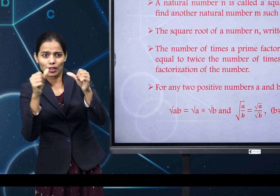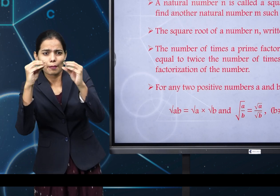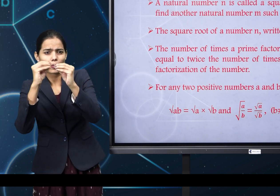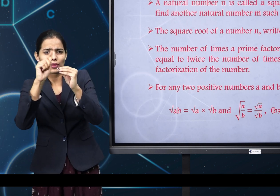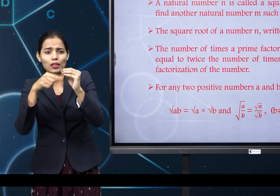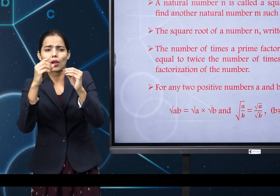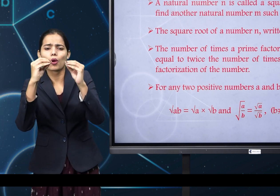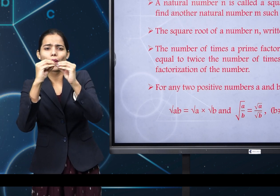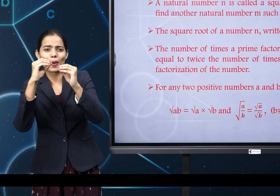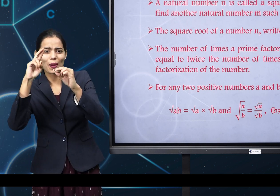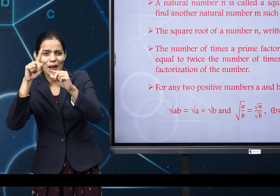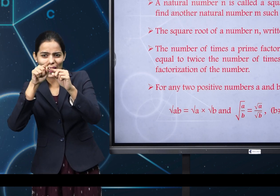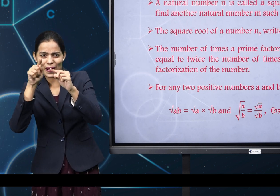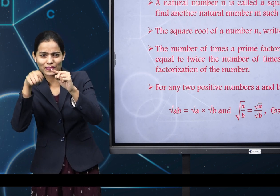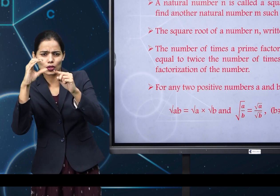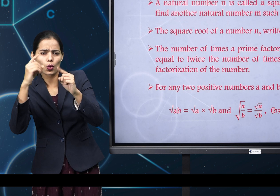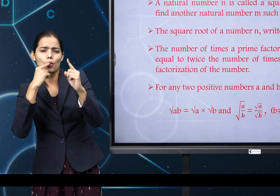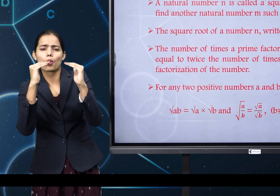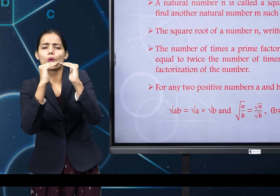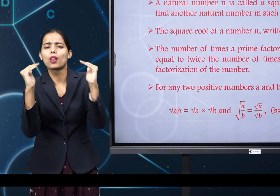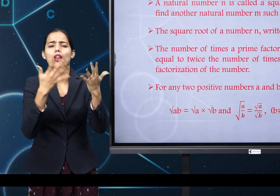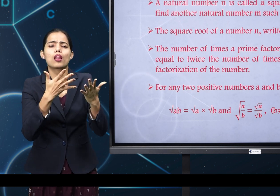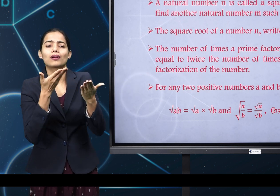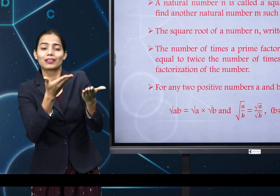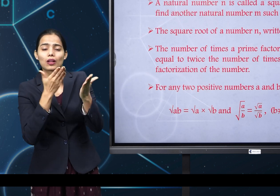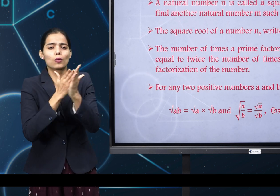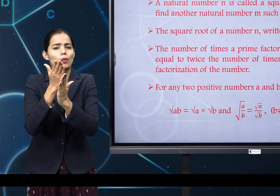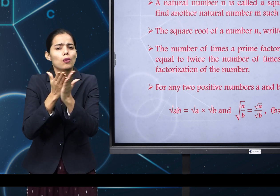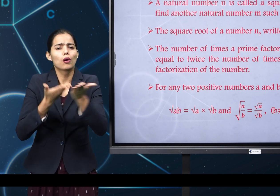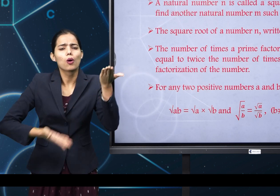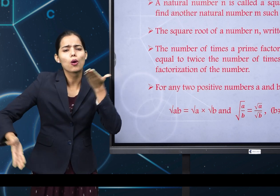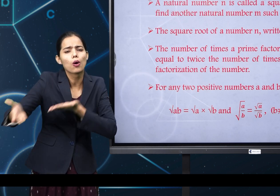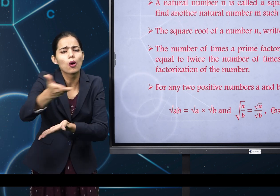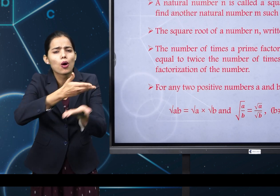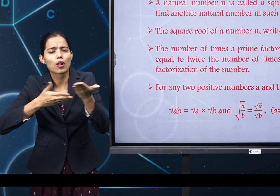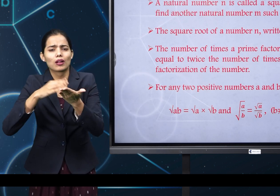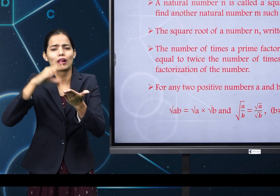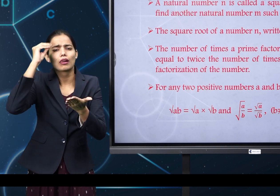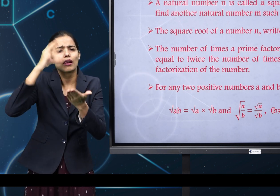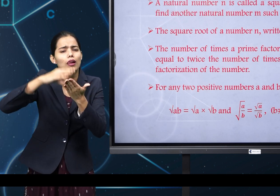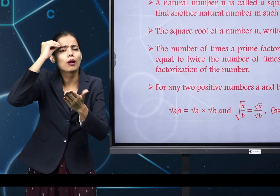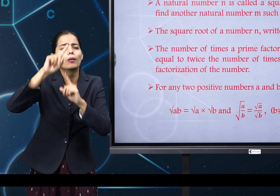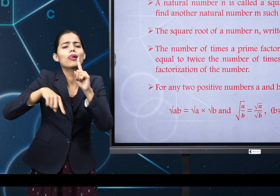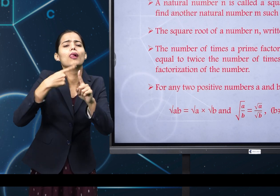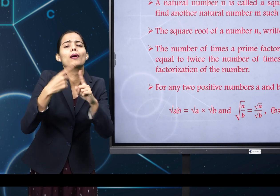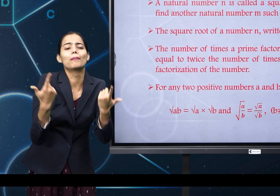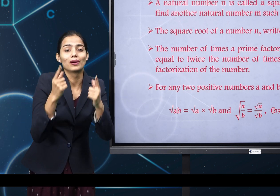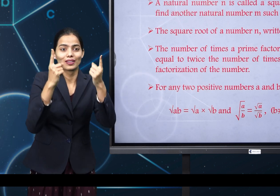square root a by square root b. B is not equal to 0. In this part, we are going to learn about cubes